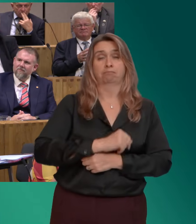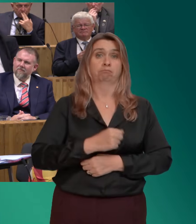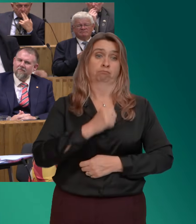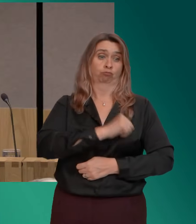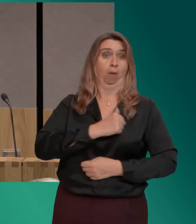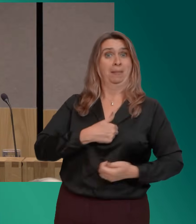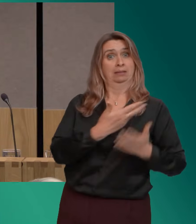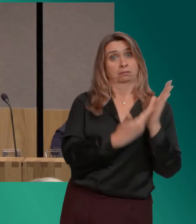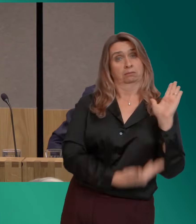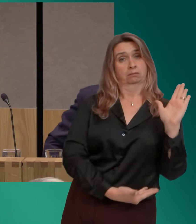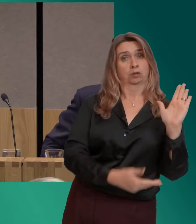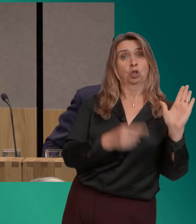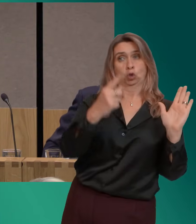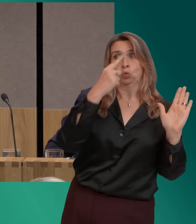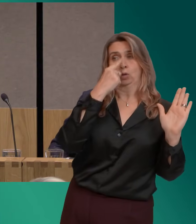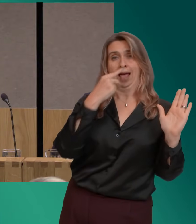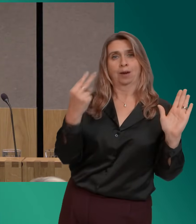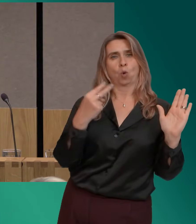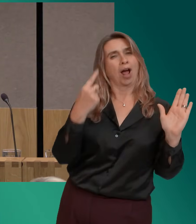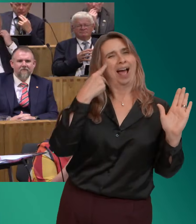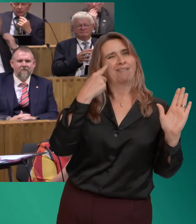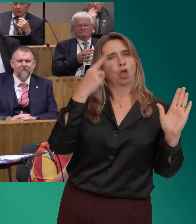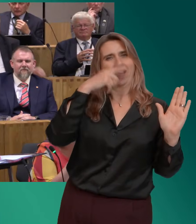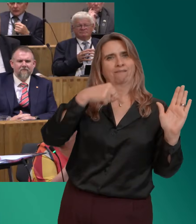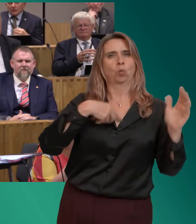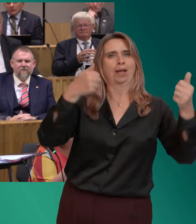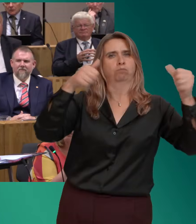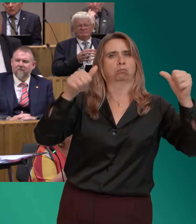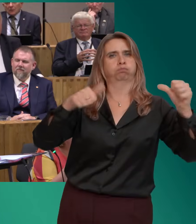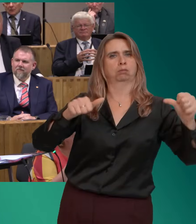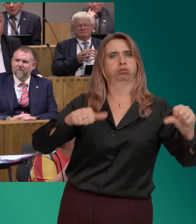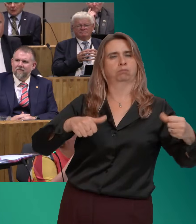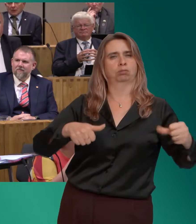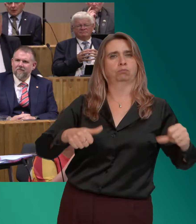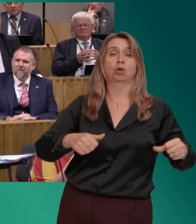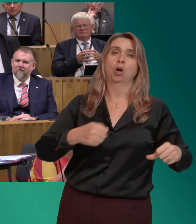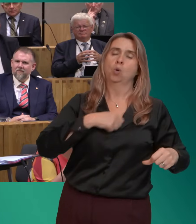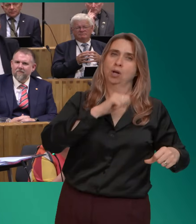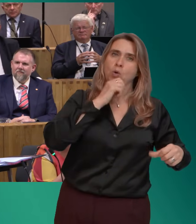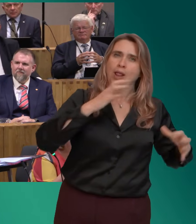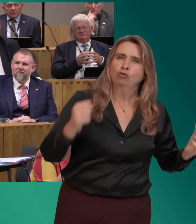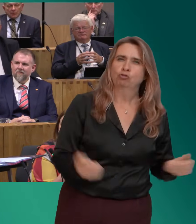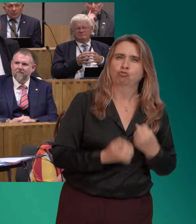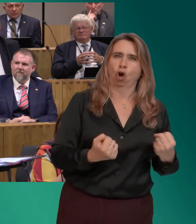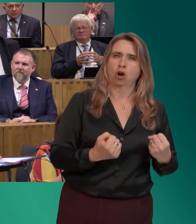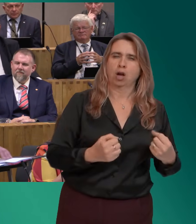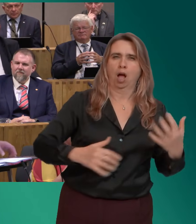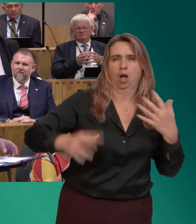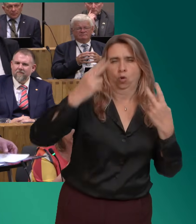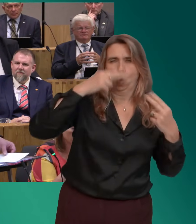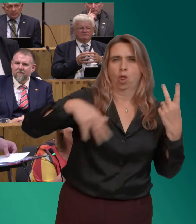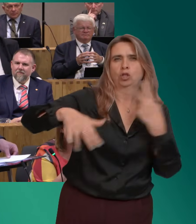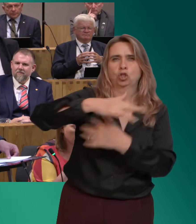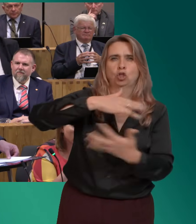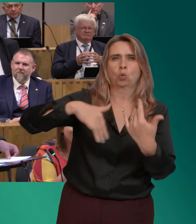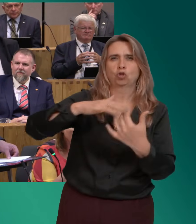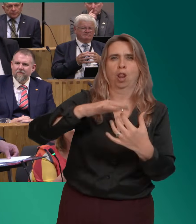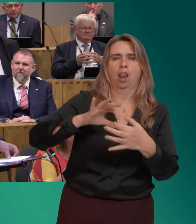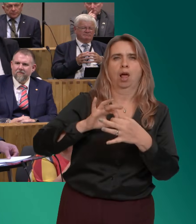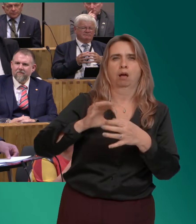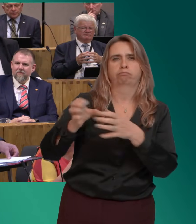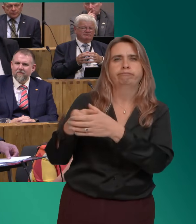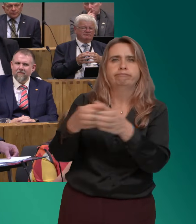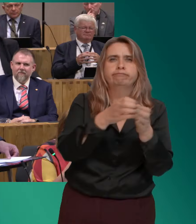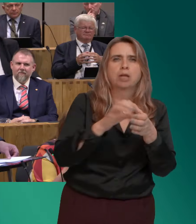we have made on our commitments to not just continuing but strengthening the social partnership model that was previously